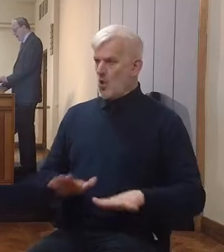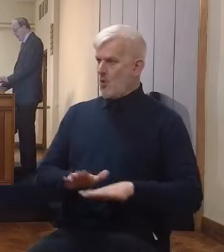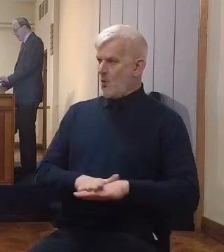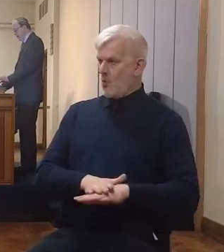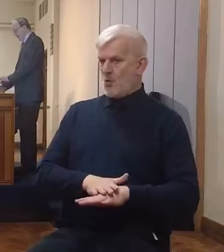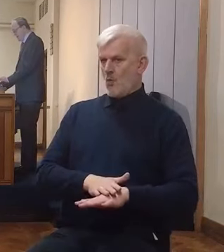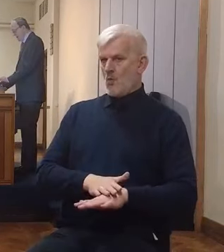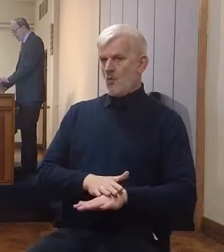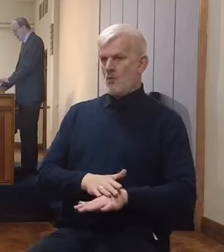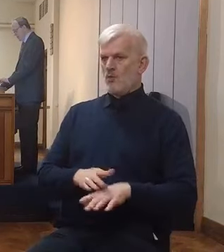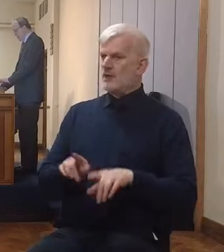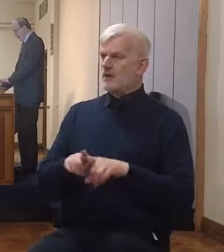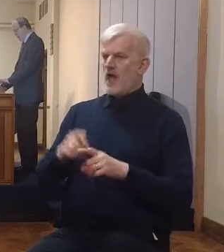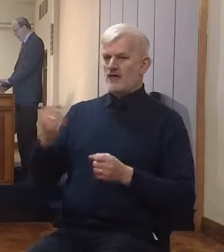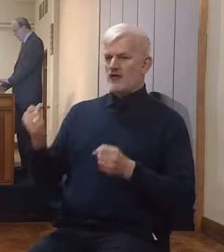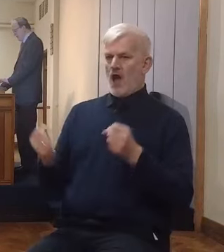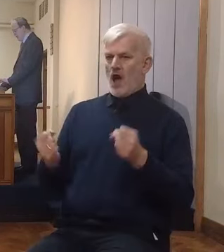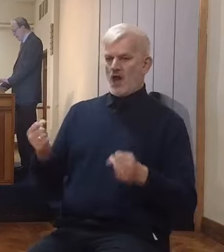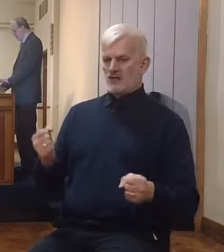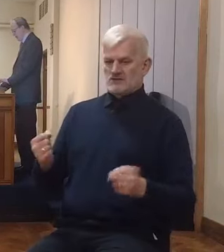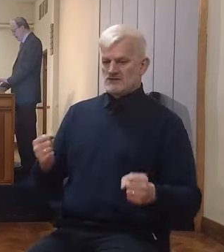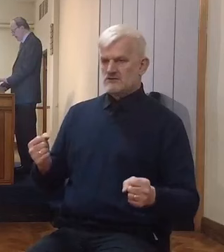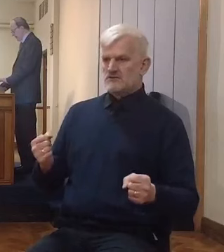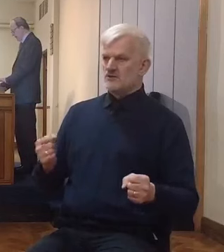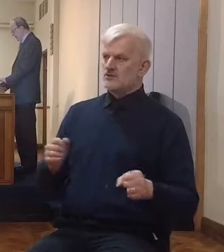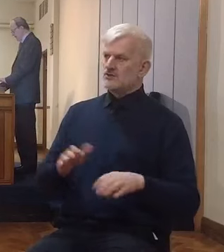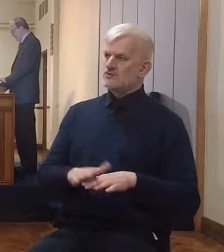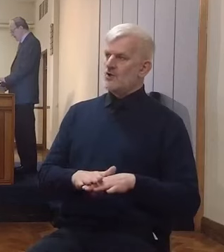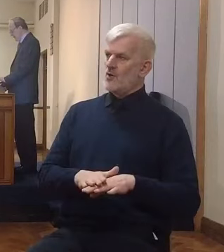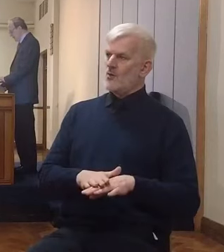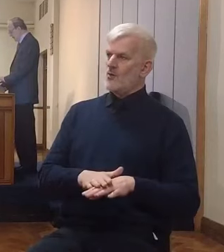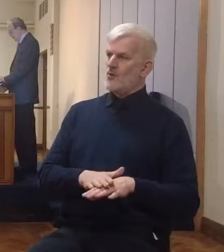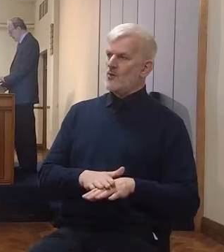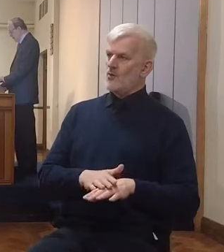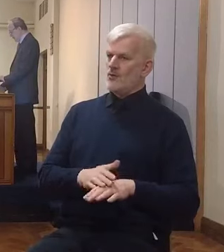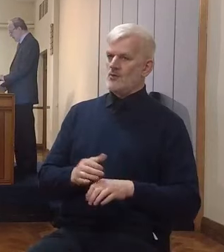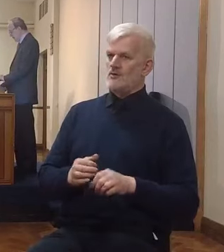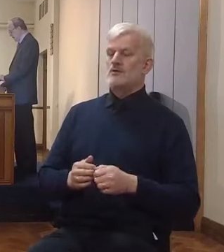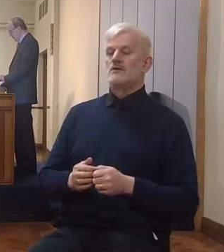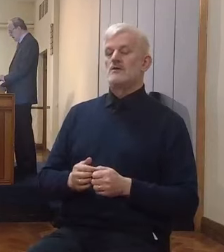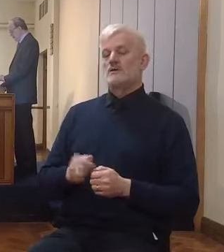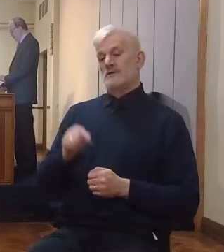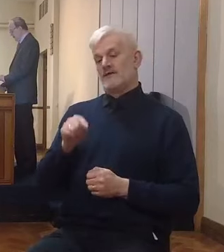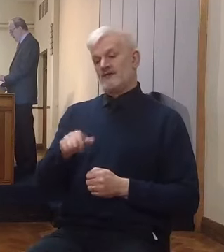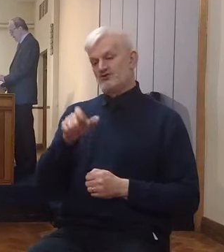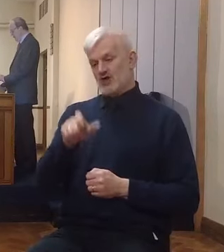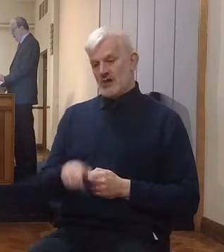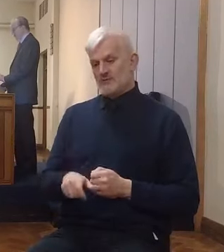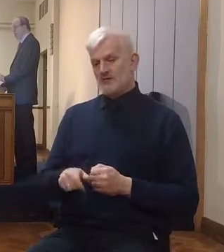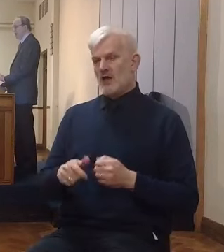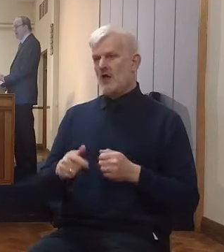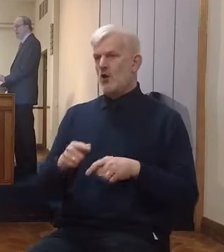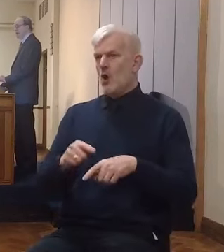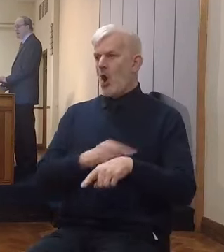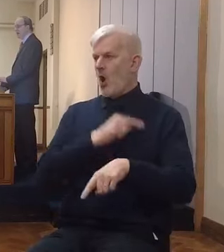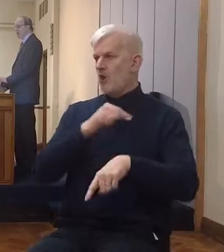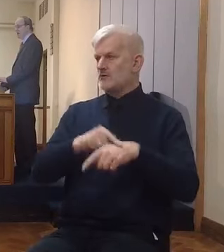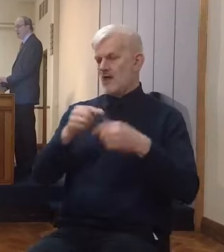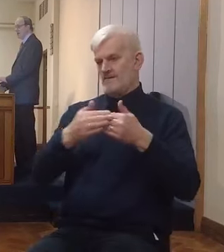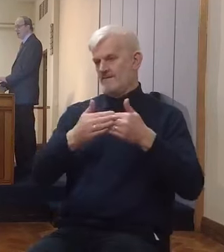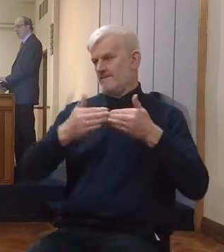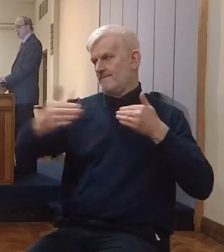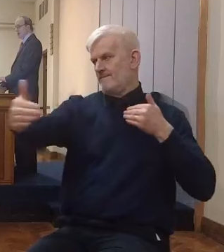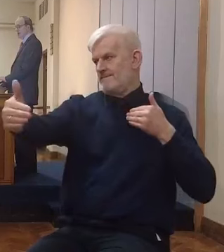appear, and what happens in this chapter is taking place over a period of time